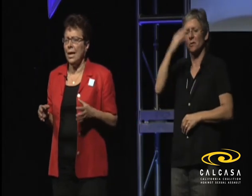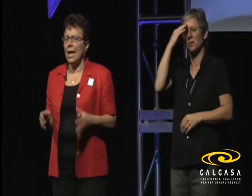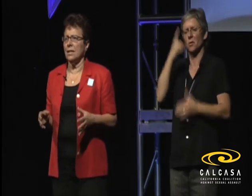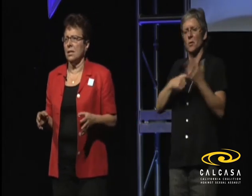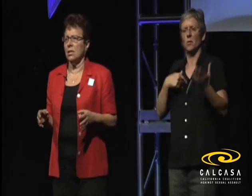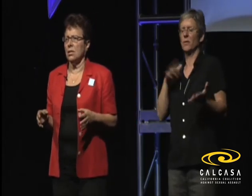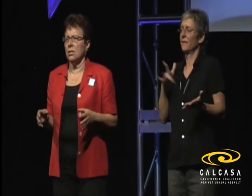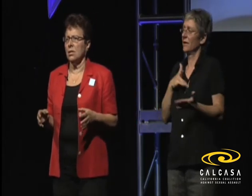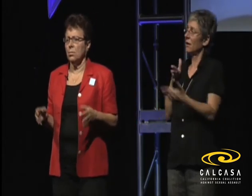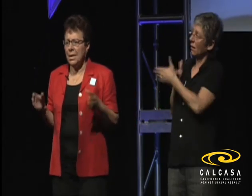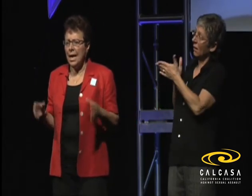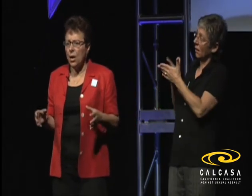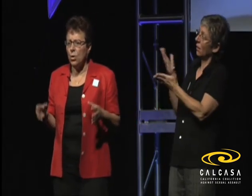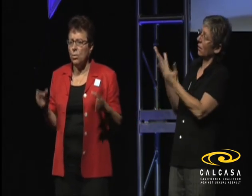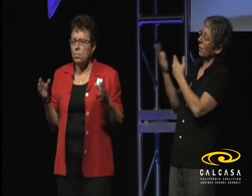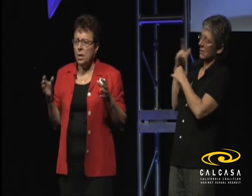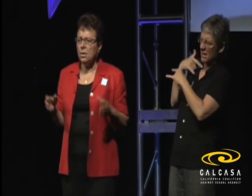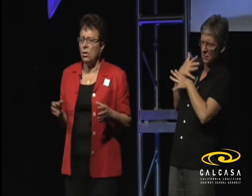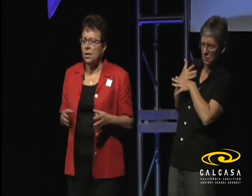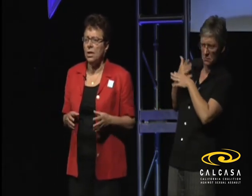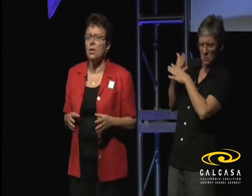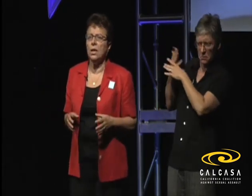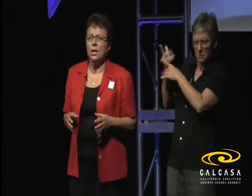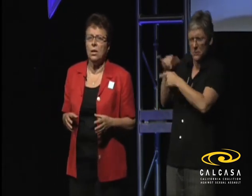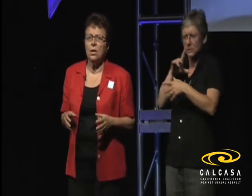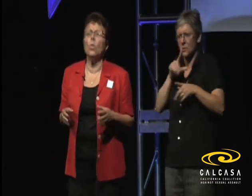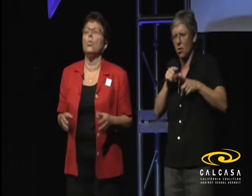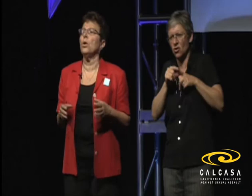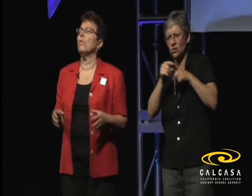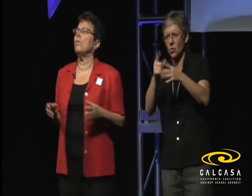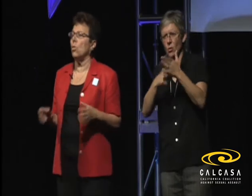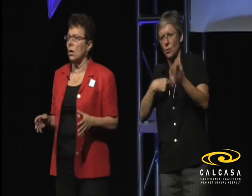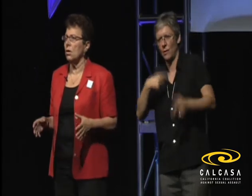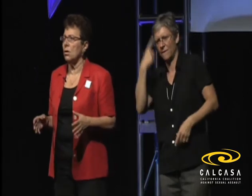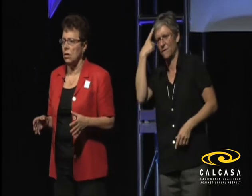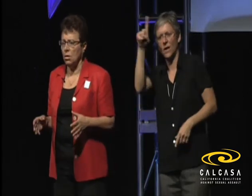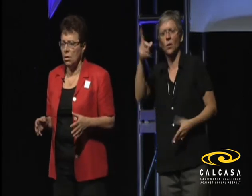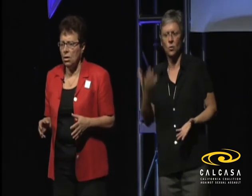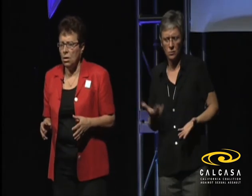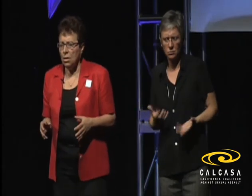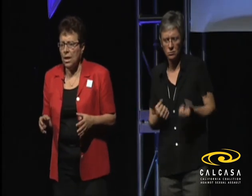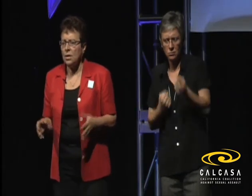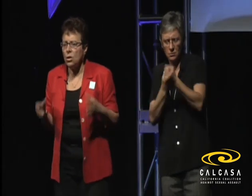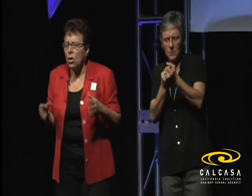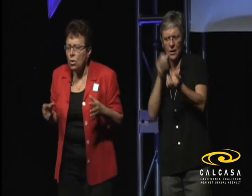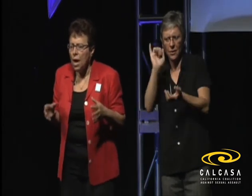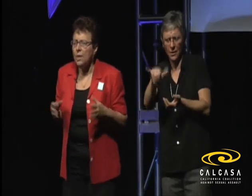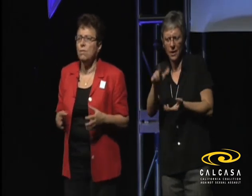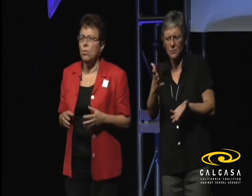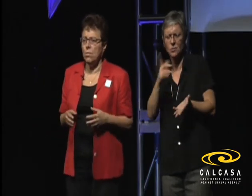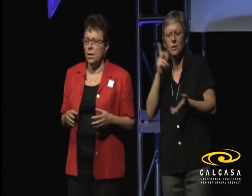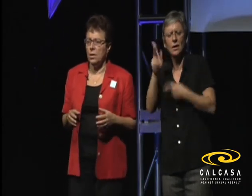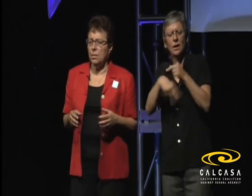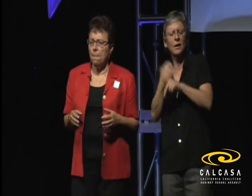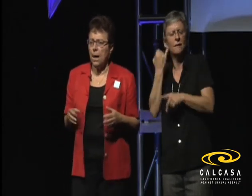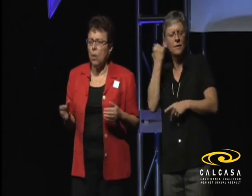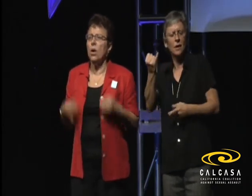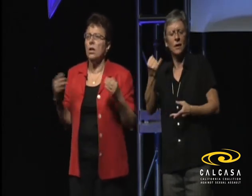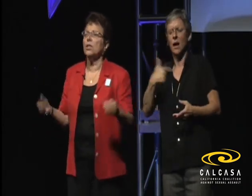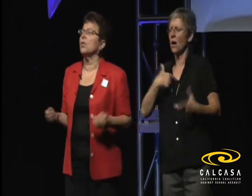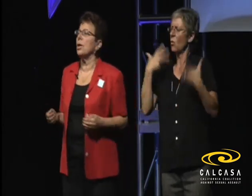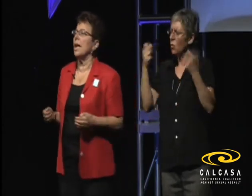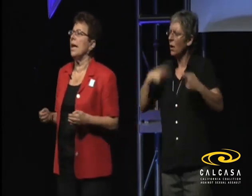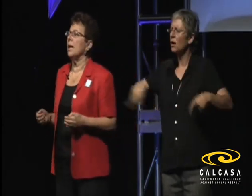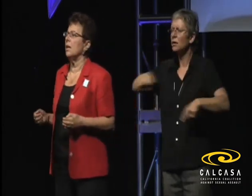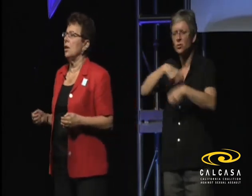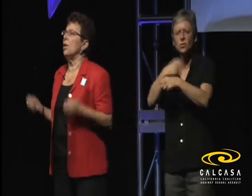we are against, but now we must articulate what we are for. That's the kind of movement I want